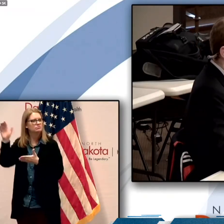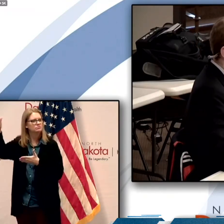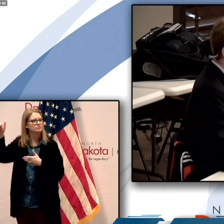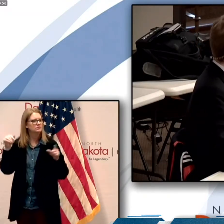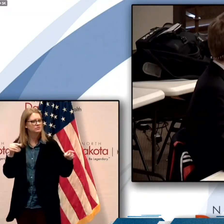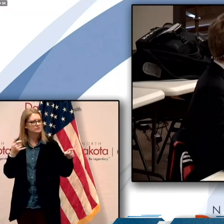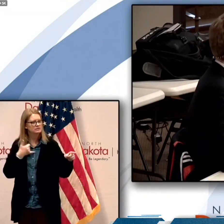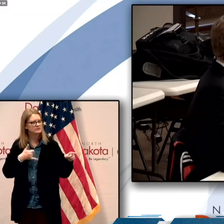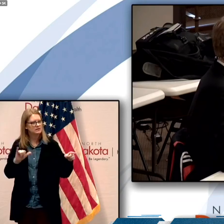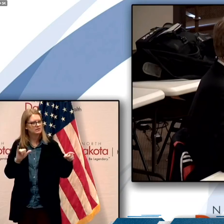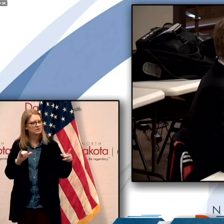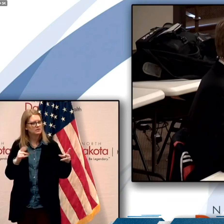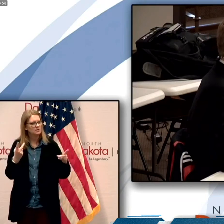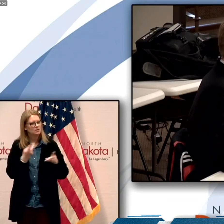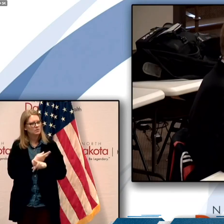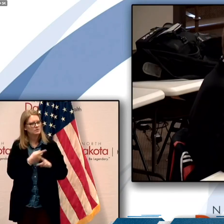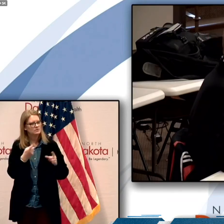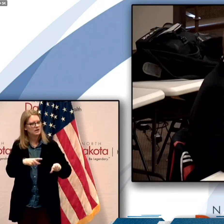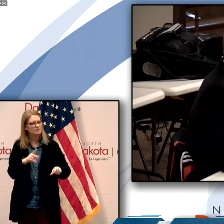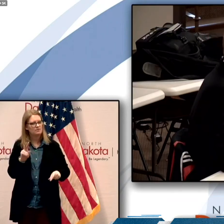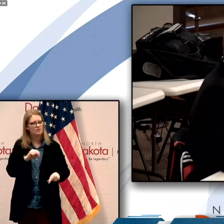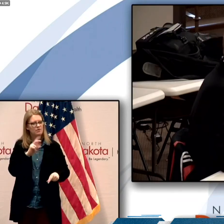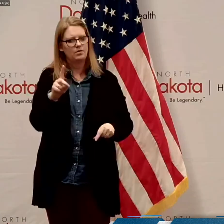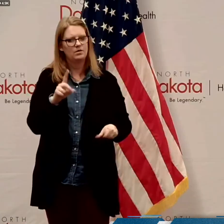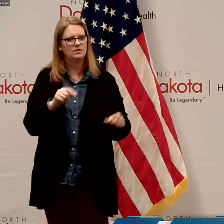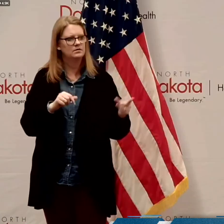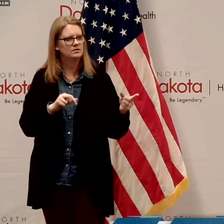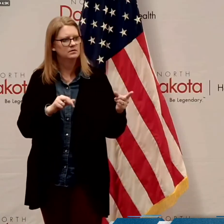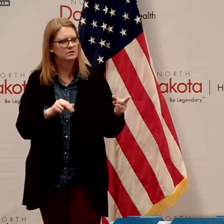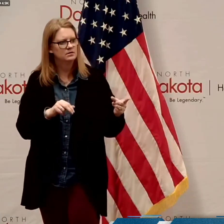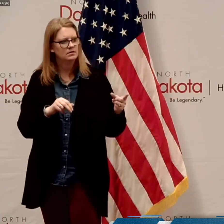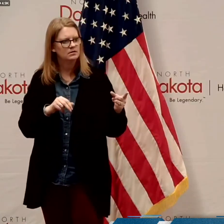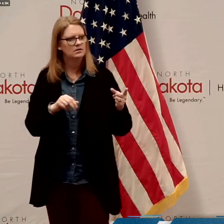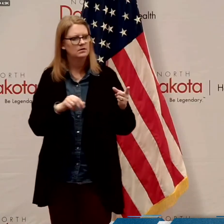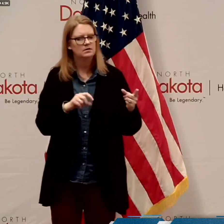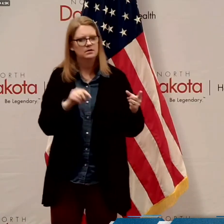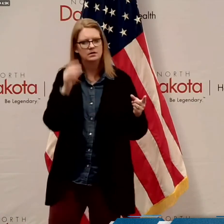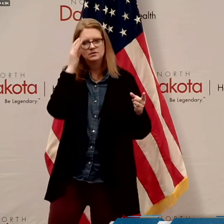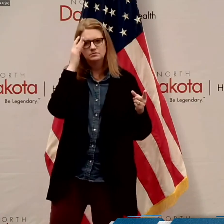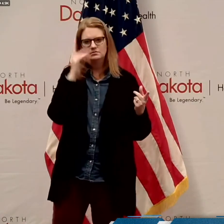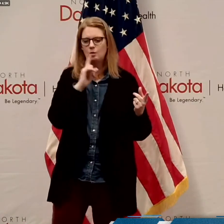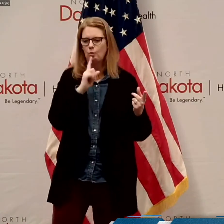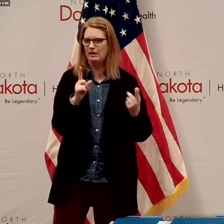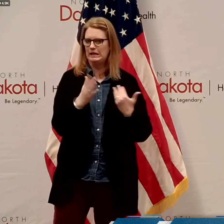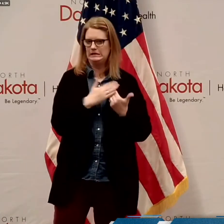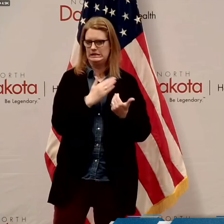still anticipate the worst to come for North Dakota? Well, I think that's easy because